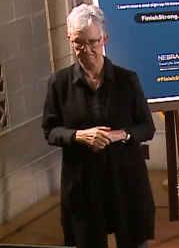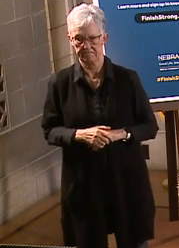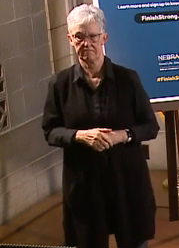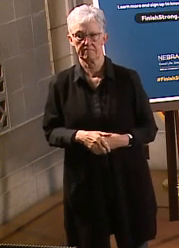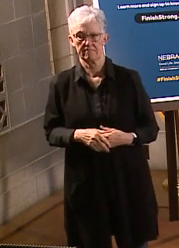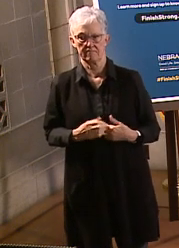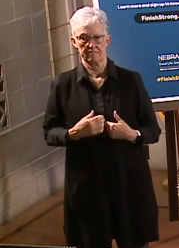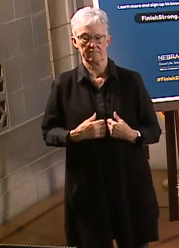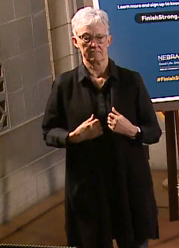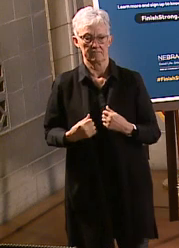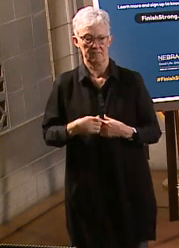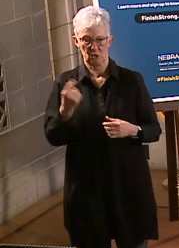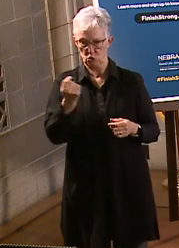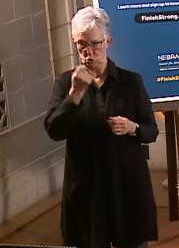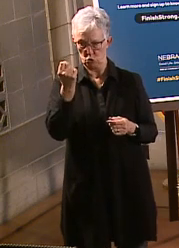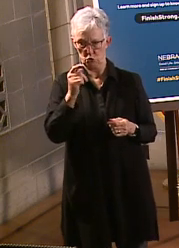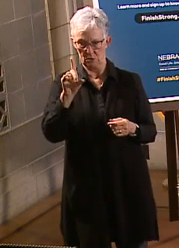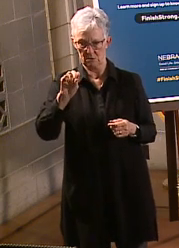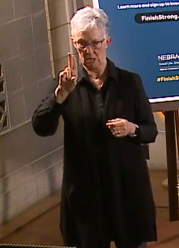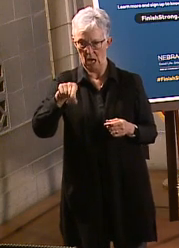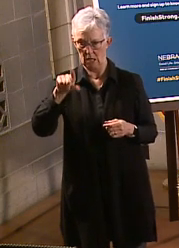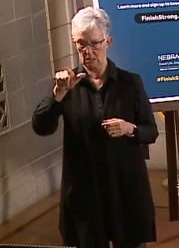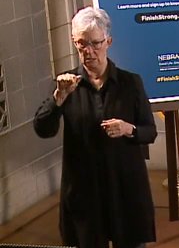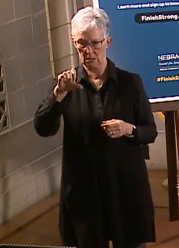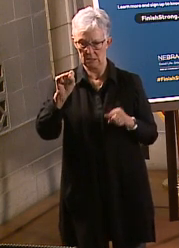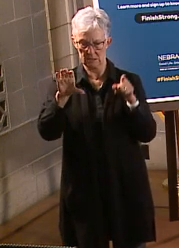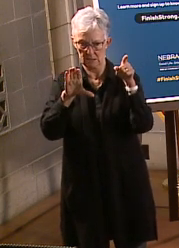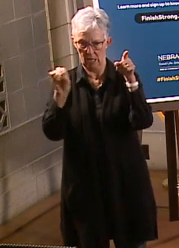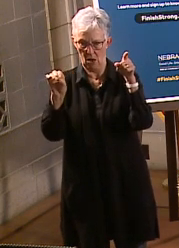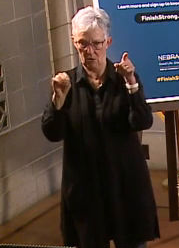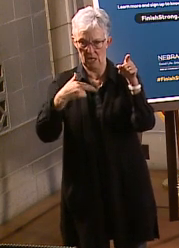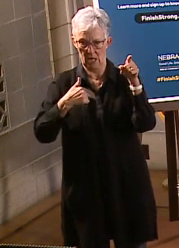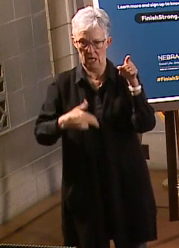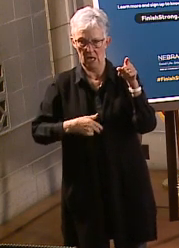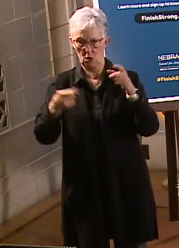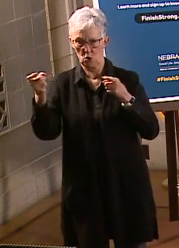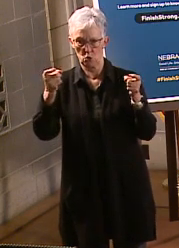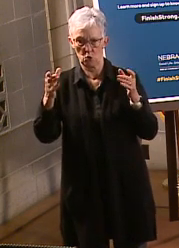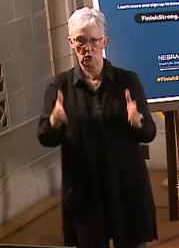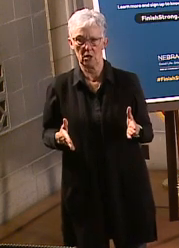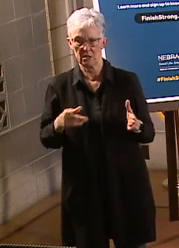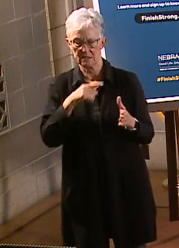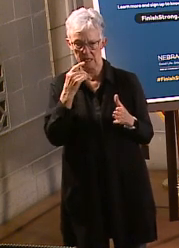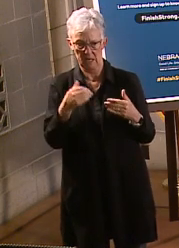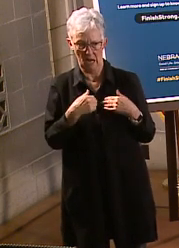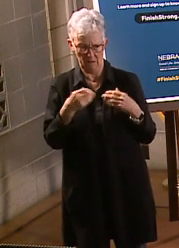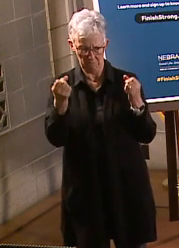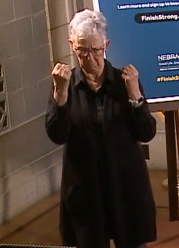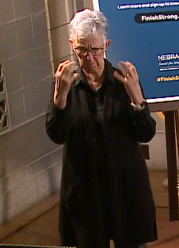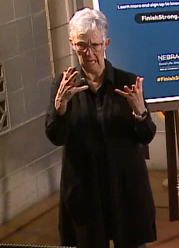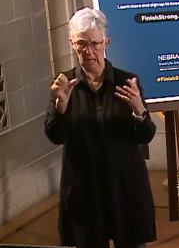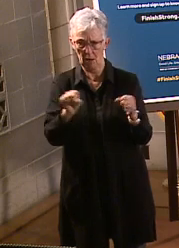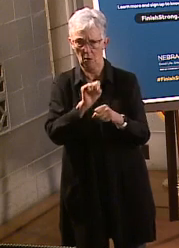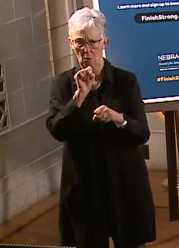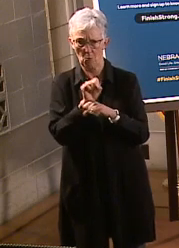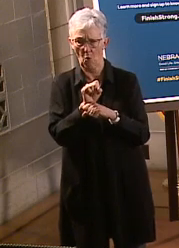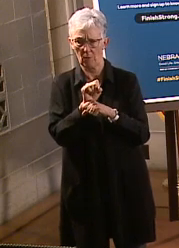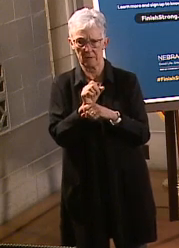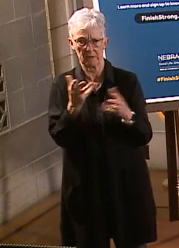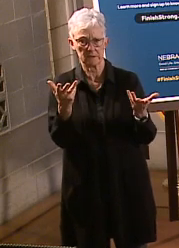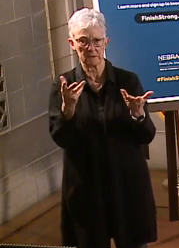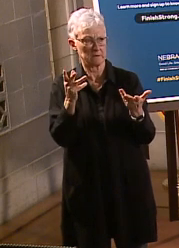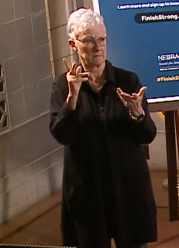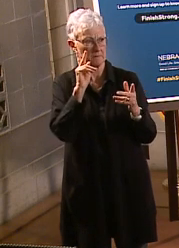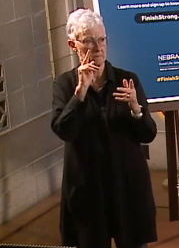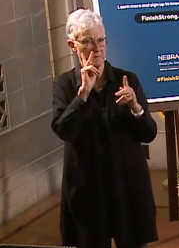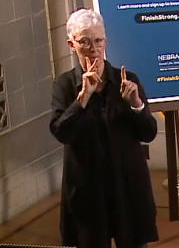Tuesday, Douglas County Health Director Audie Poor said that there were 850 unfilled appointments for COVID-19 vaccinations in Douglas County. Does it concern